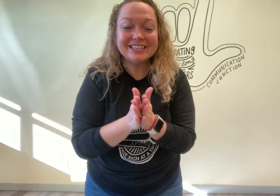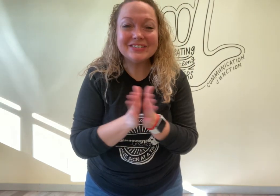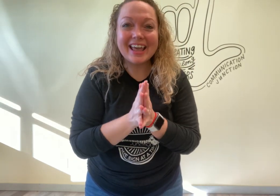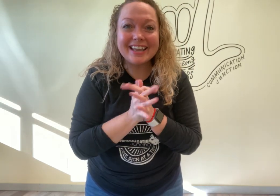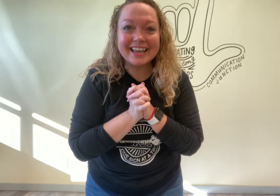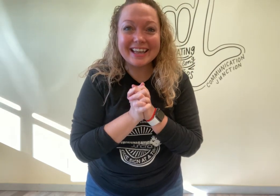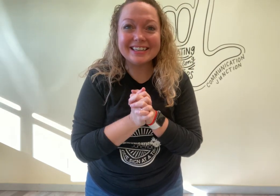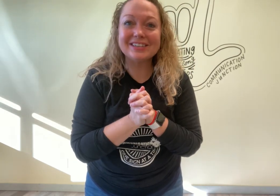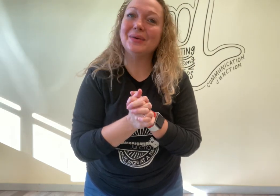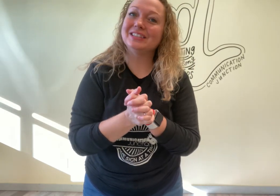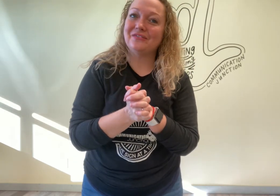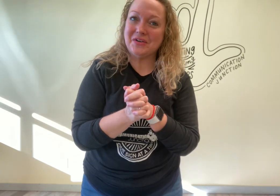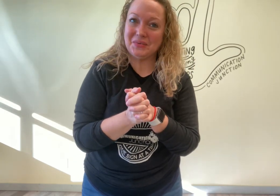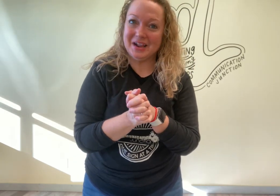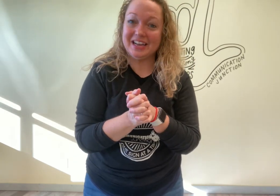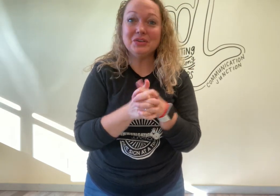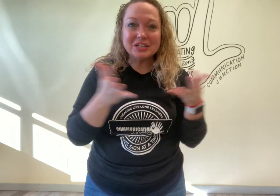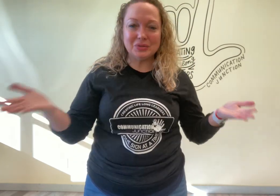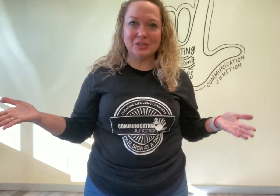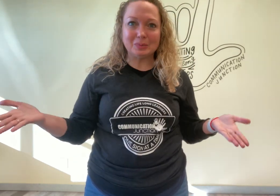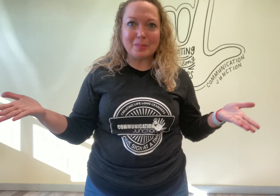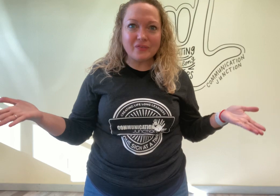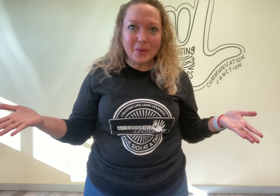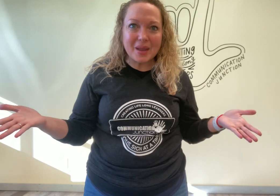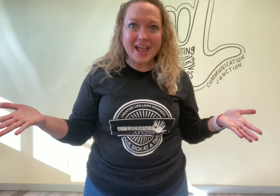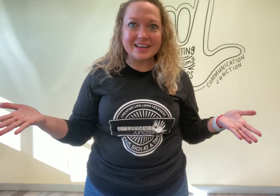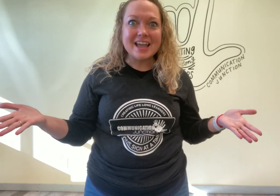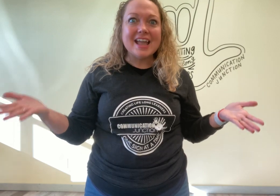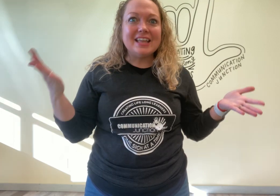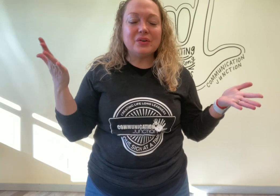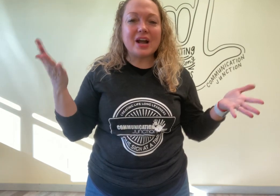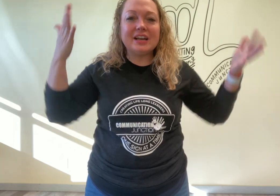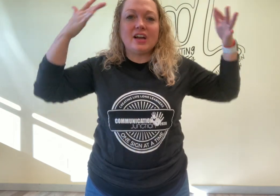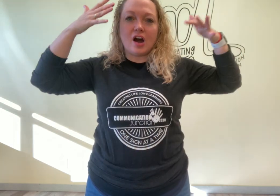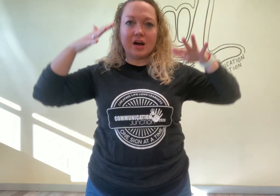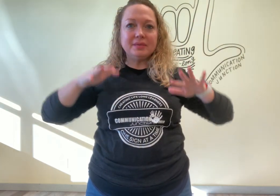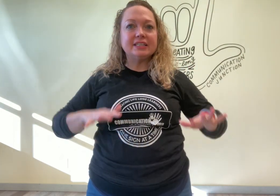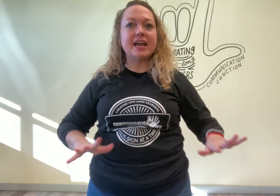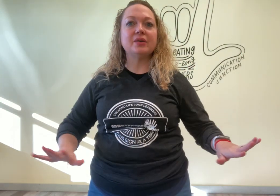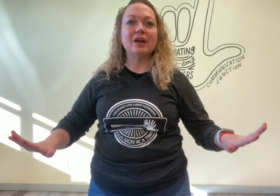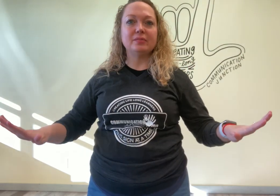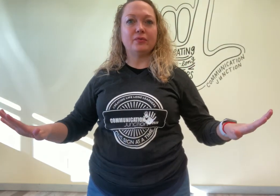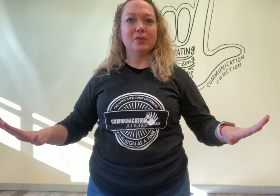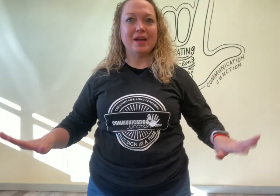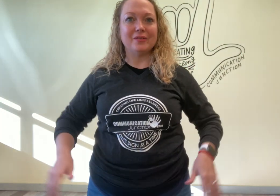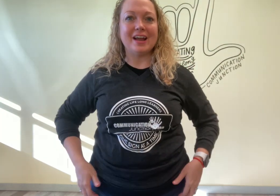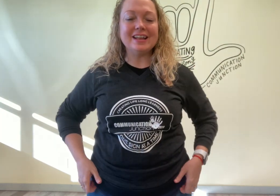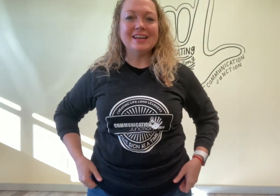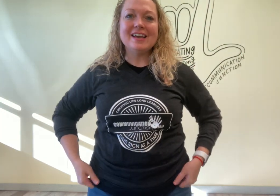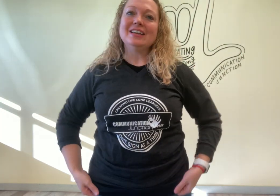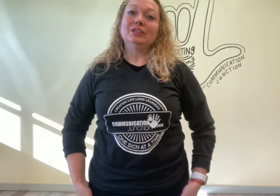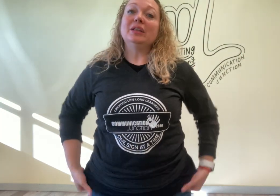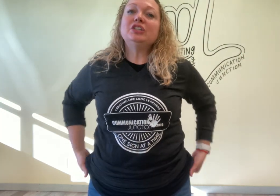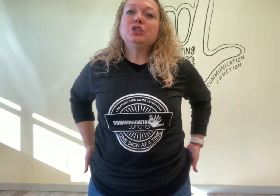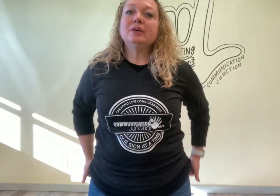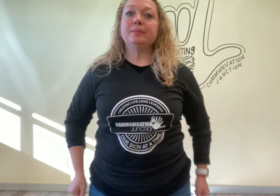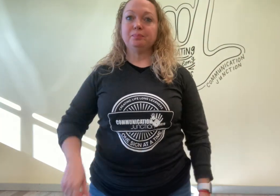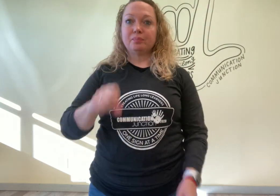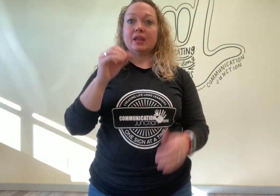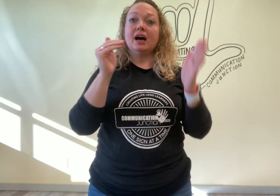like it? It's always a fun one, and you can do this right before bed, and it'll kind of calm you down right before bed, right? So let's do it